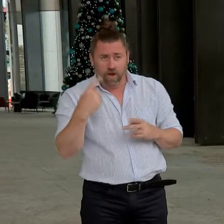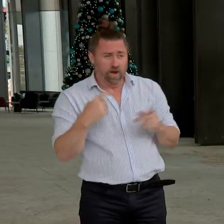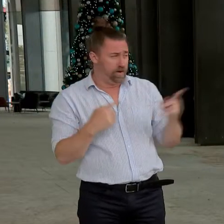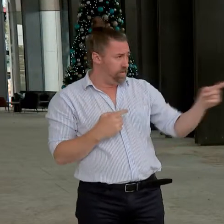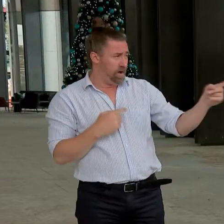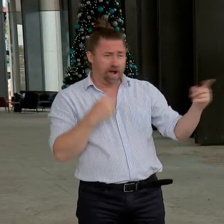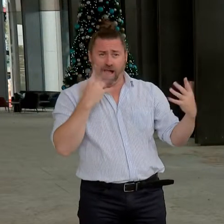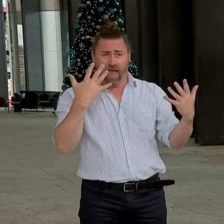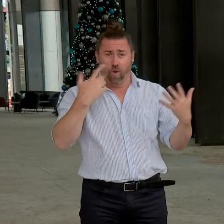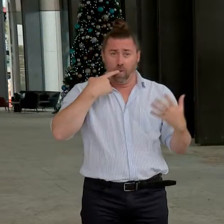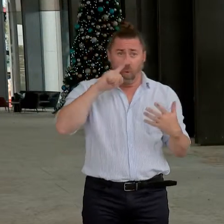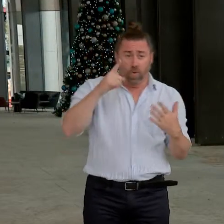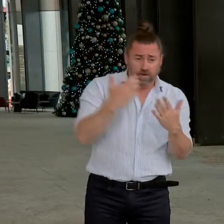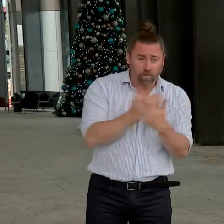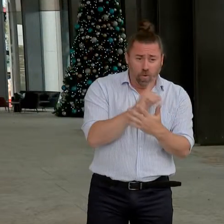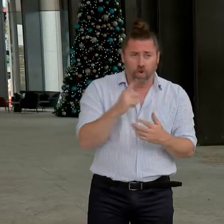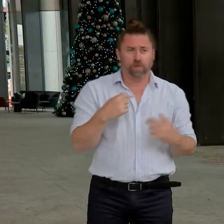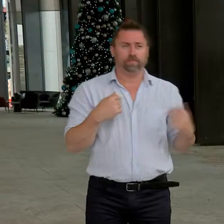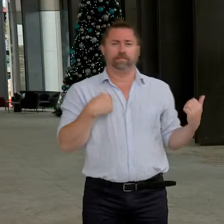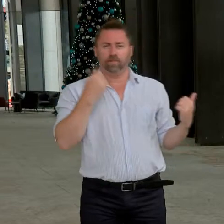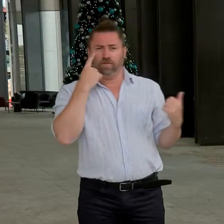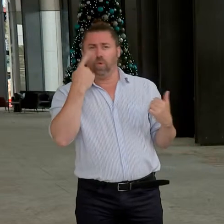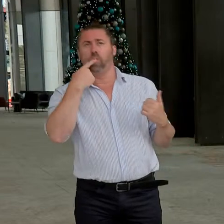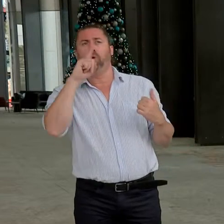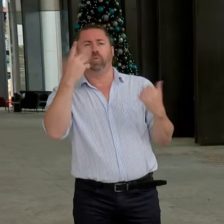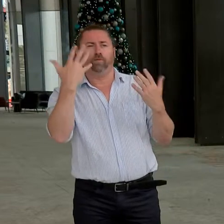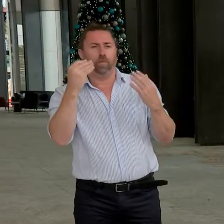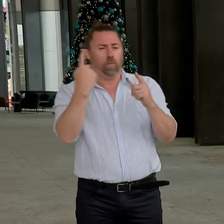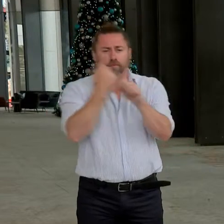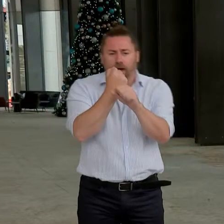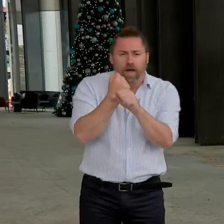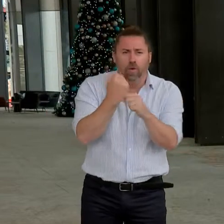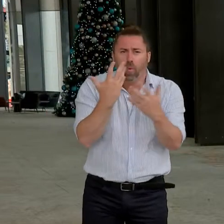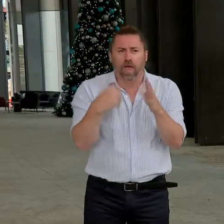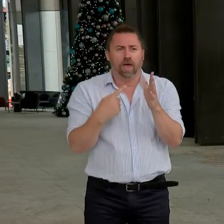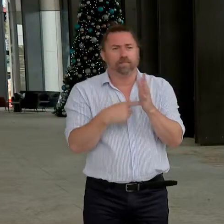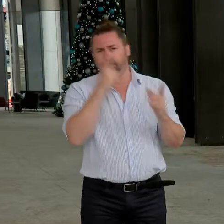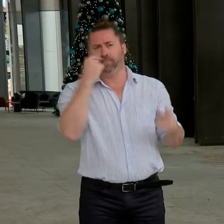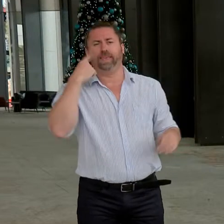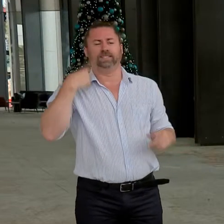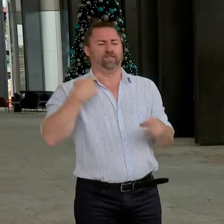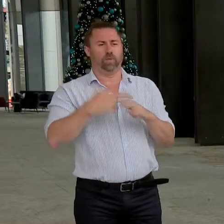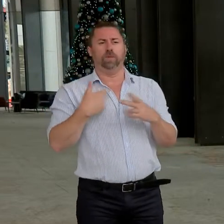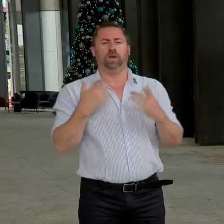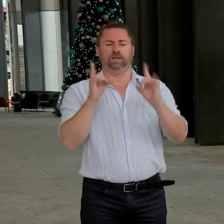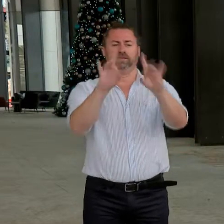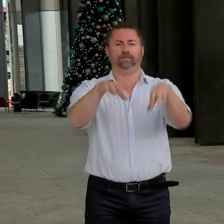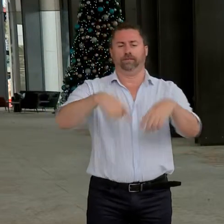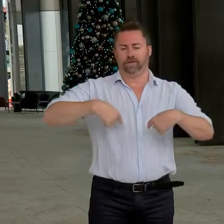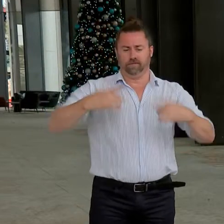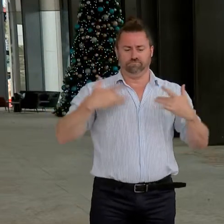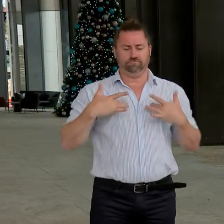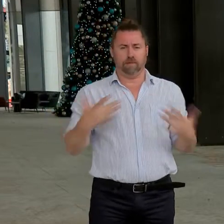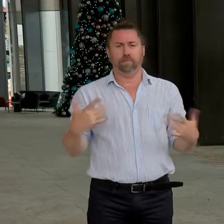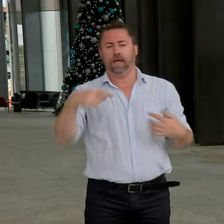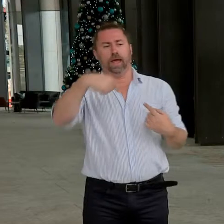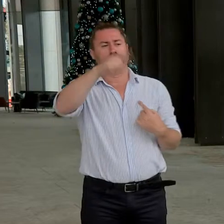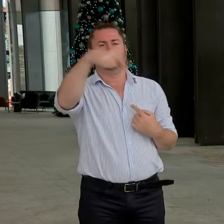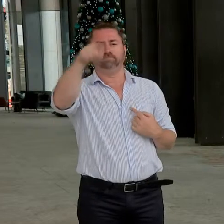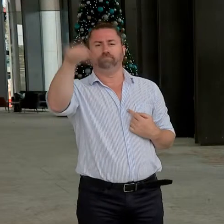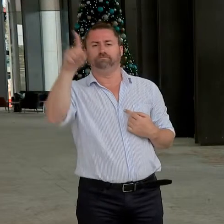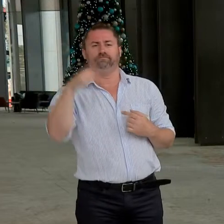Well, we're checking out what the supply is. It'd be very easy for us to just say, well, people can get a RAT test interstate before they